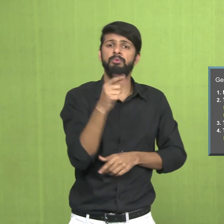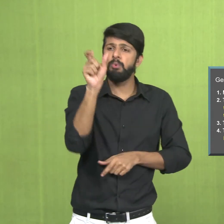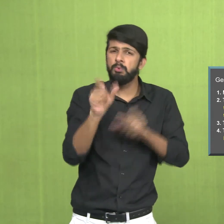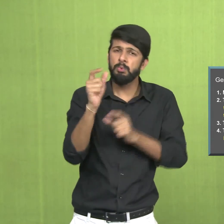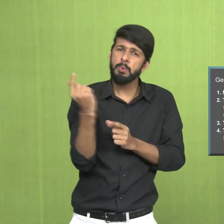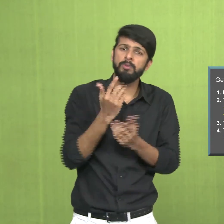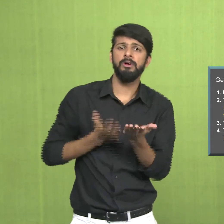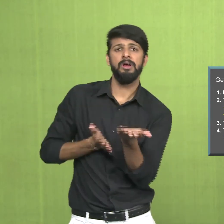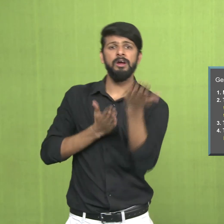In the current